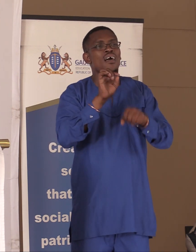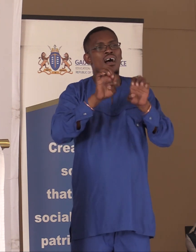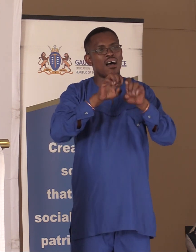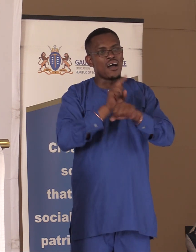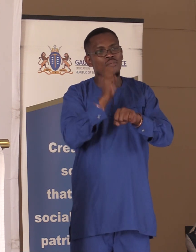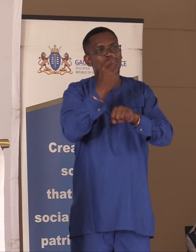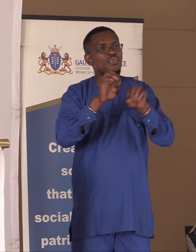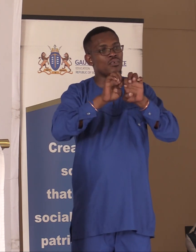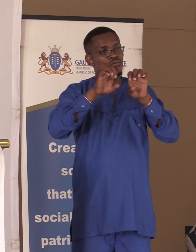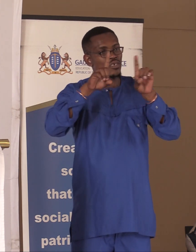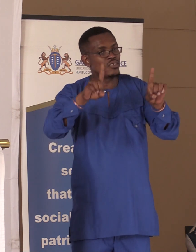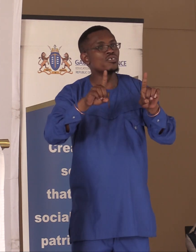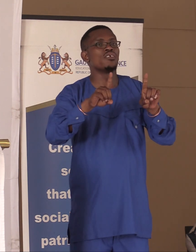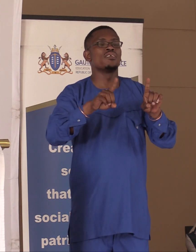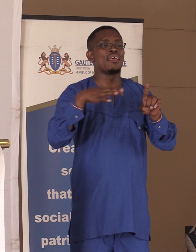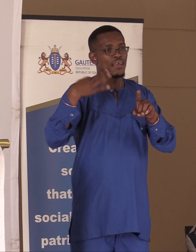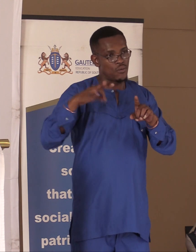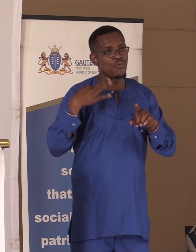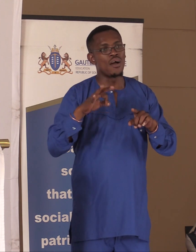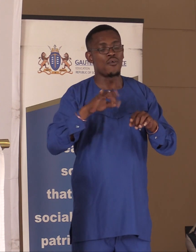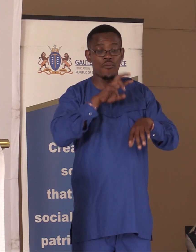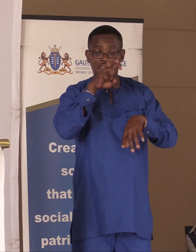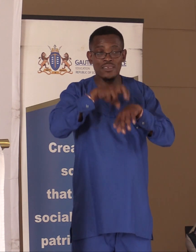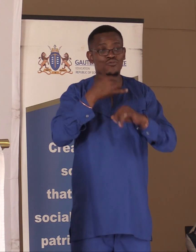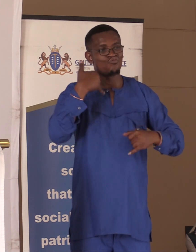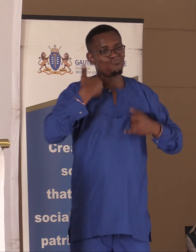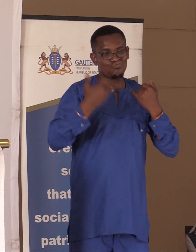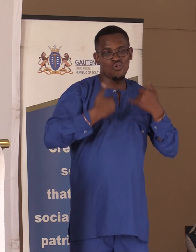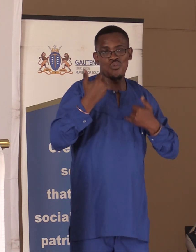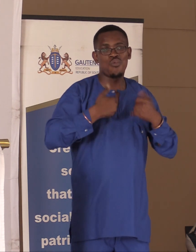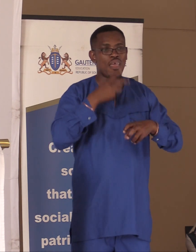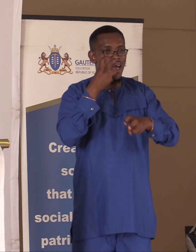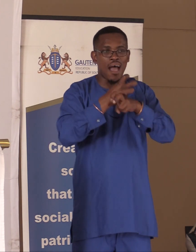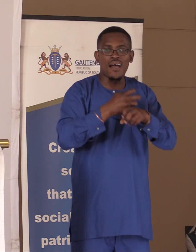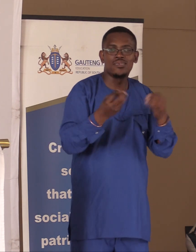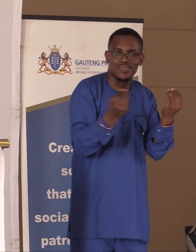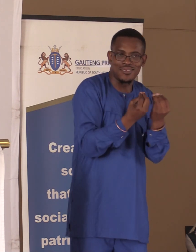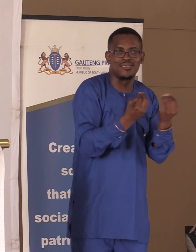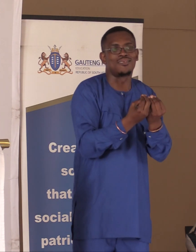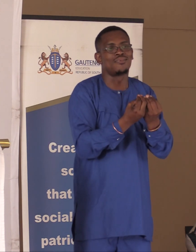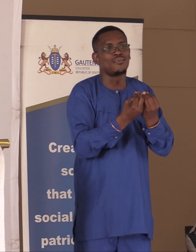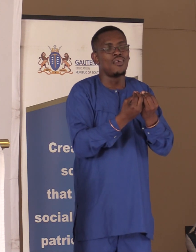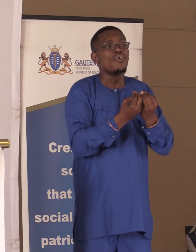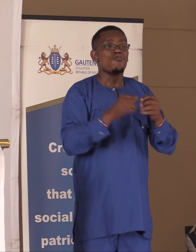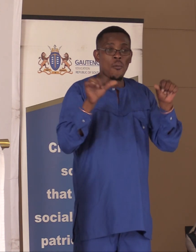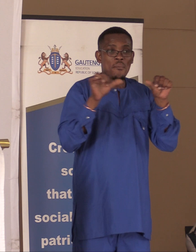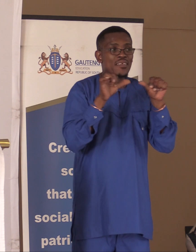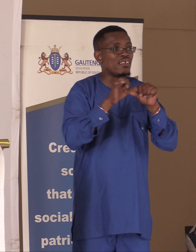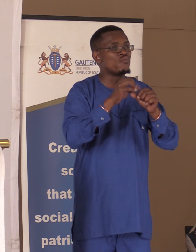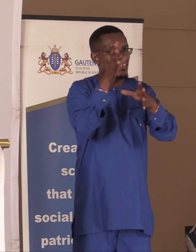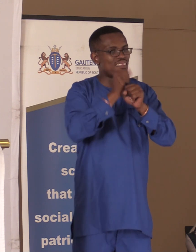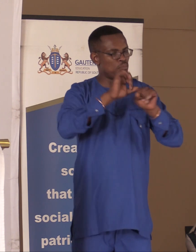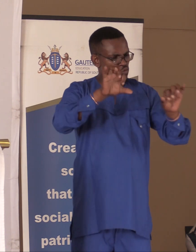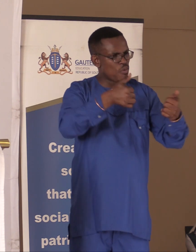we need to endure, but also enjoy doing hard things. And I think your message has been well received by the learners, by